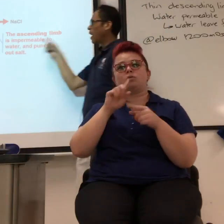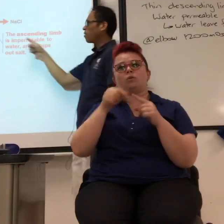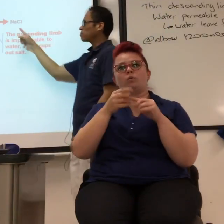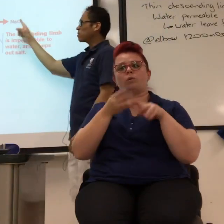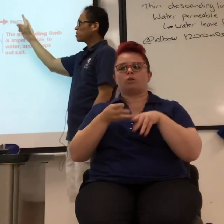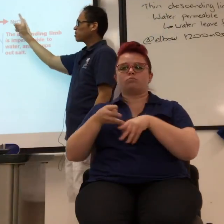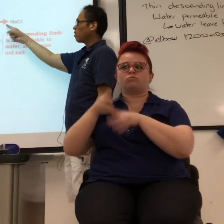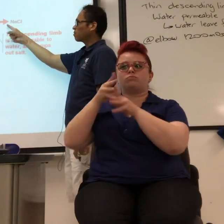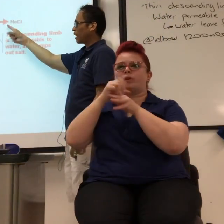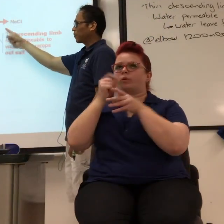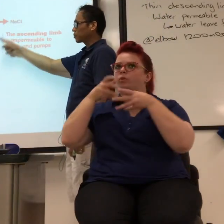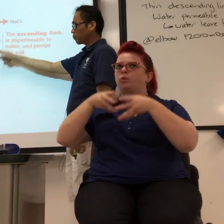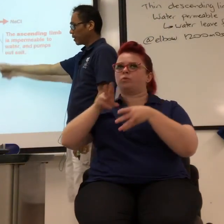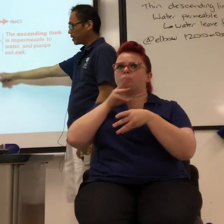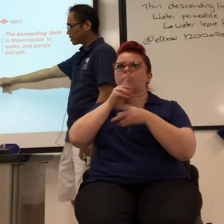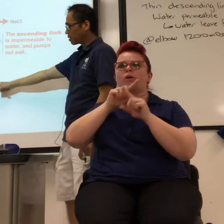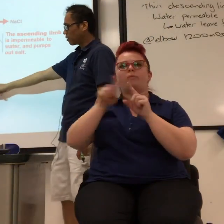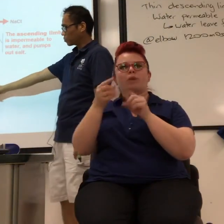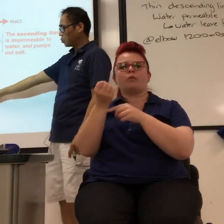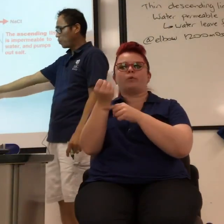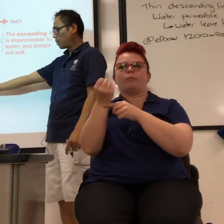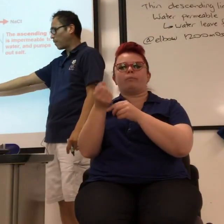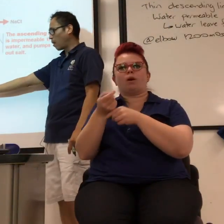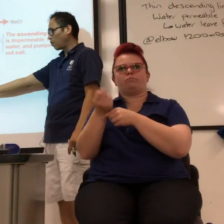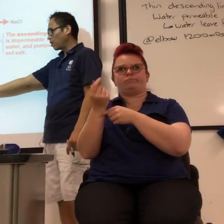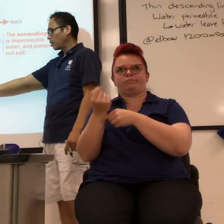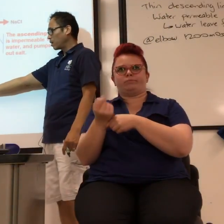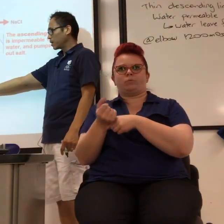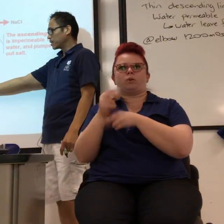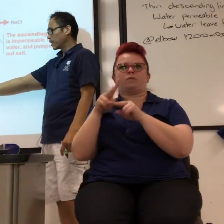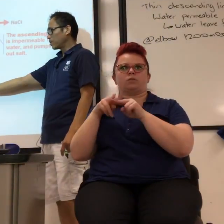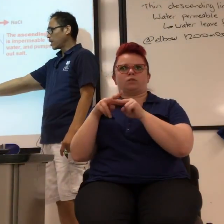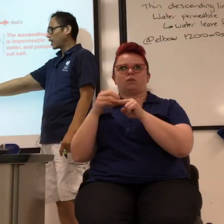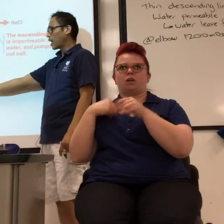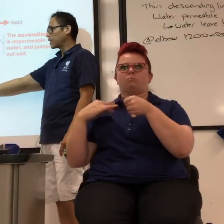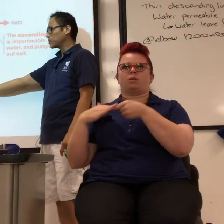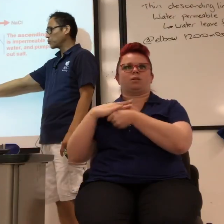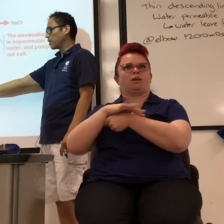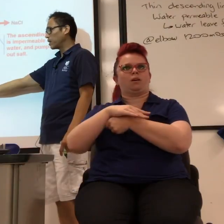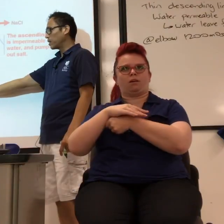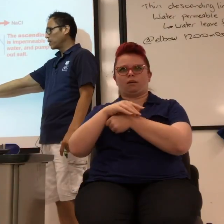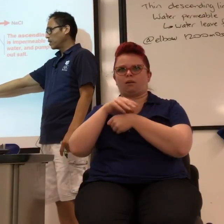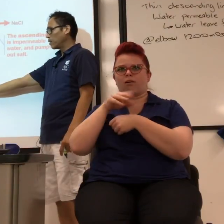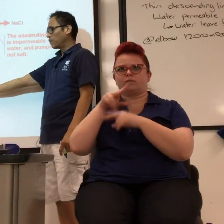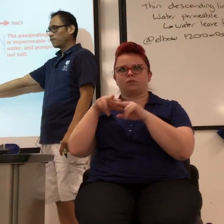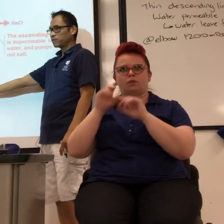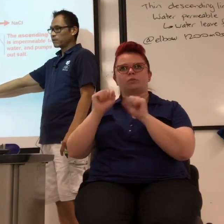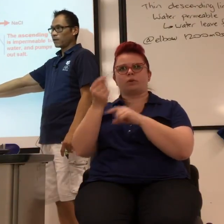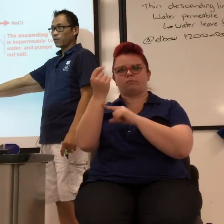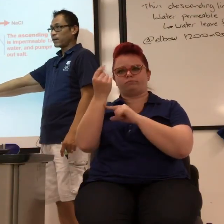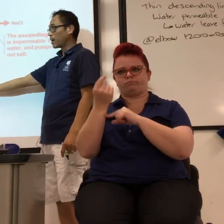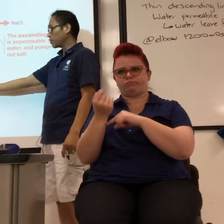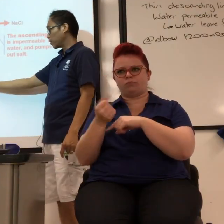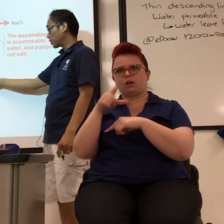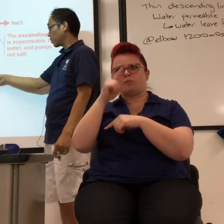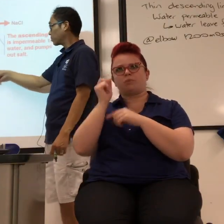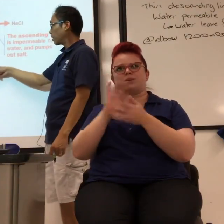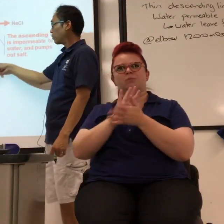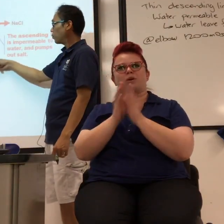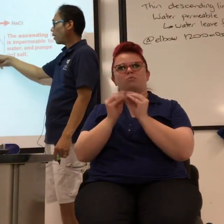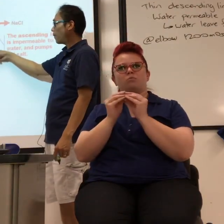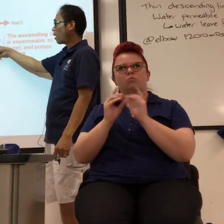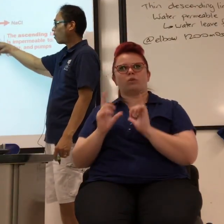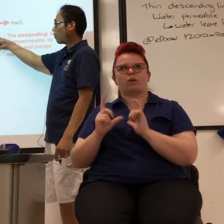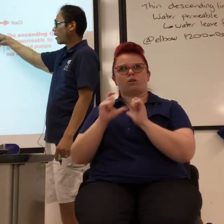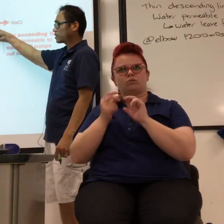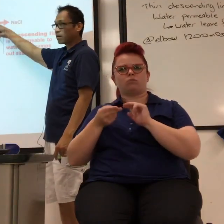you pump out salt. And there's plenty of salt to pump out because you kind of concentrated the filtrate on the way down. So as it goes